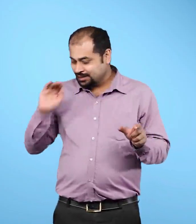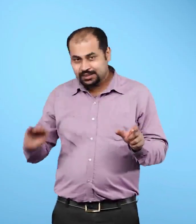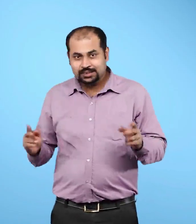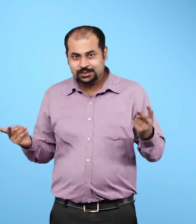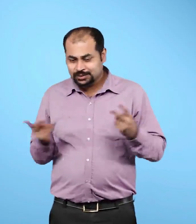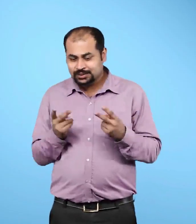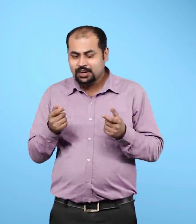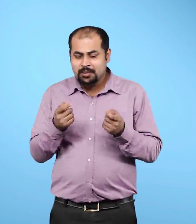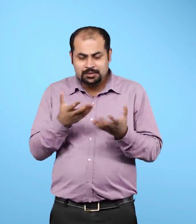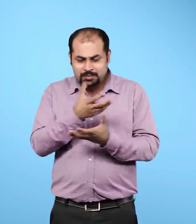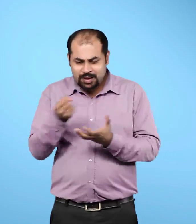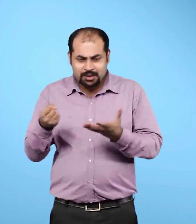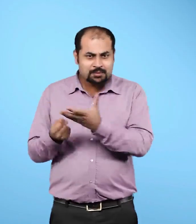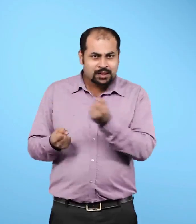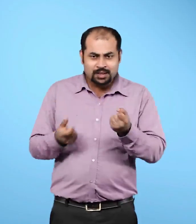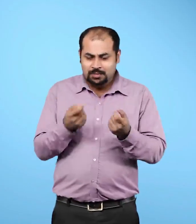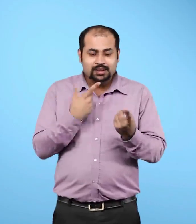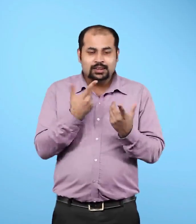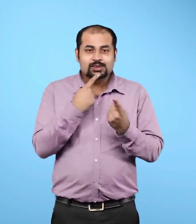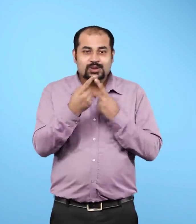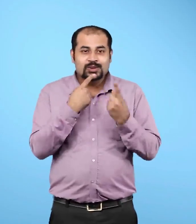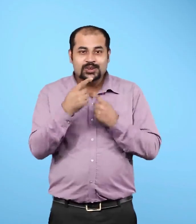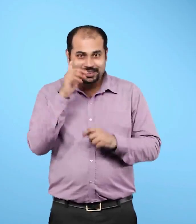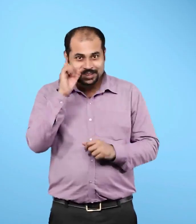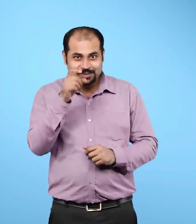homework question in Chapter 8.